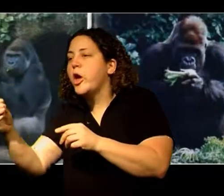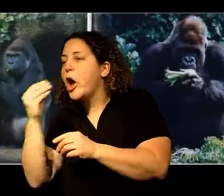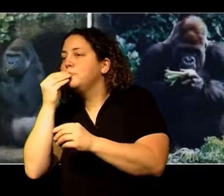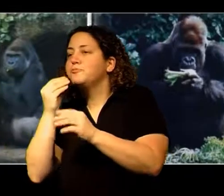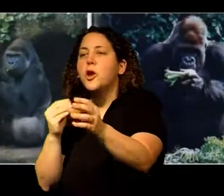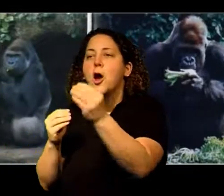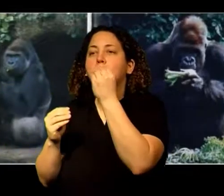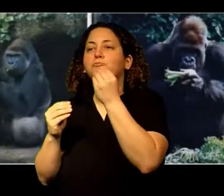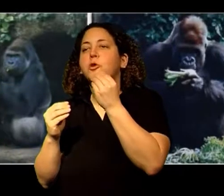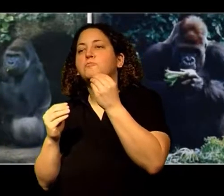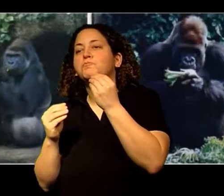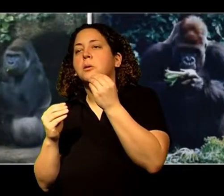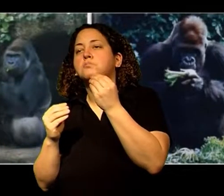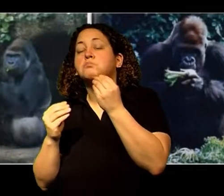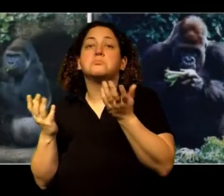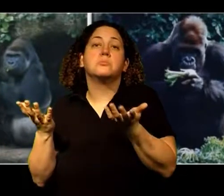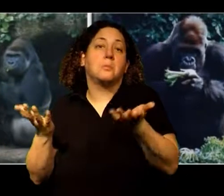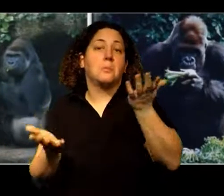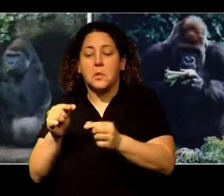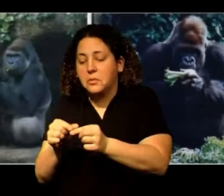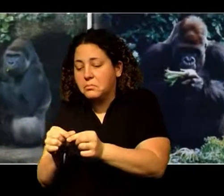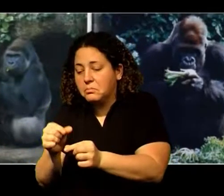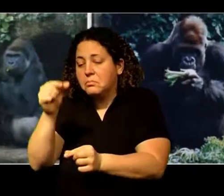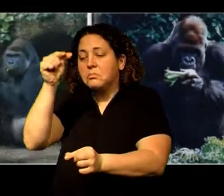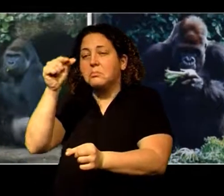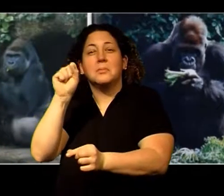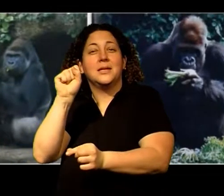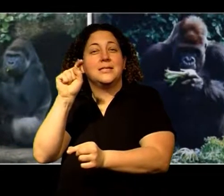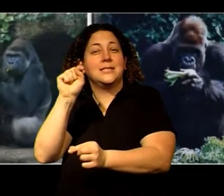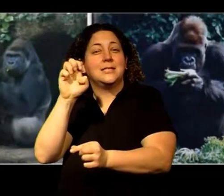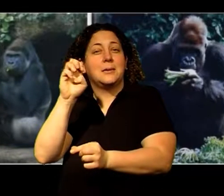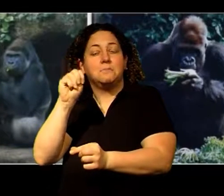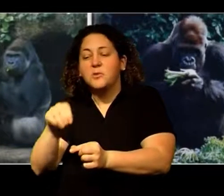They eat leaves, stems,